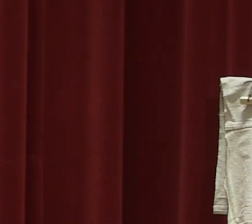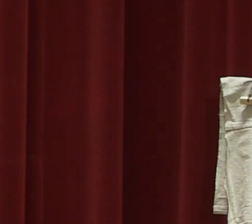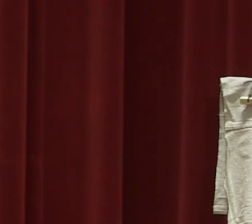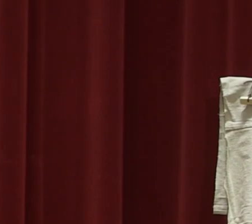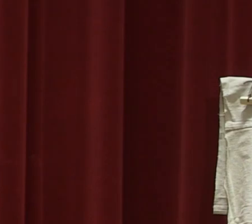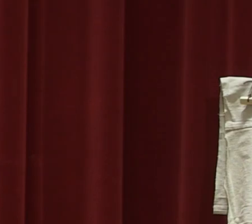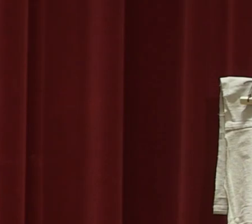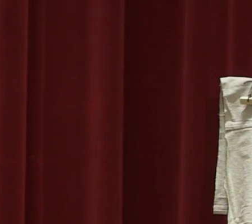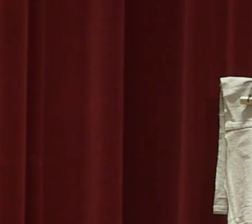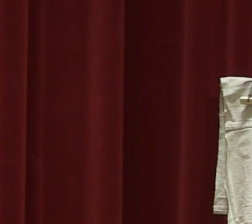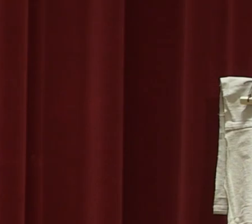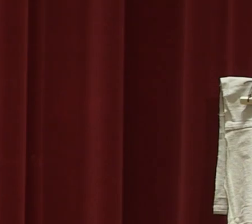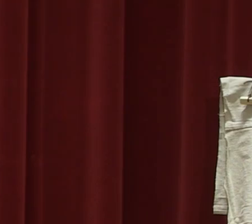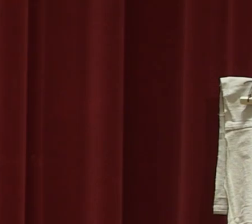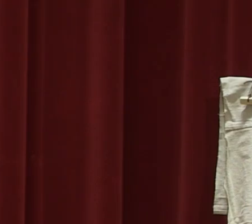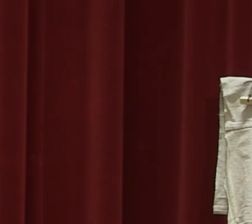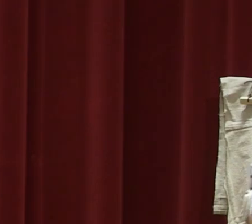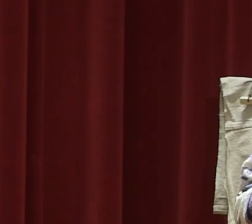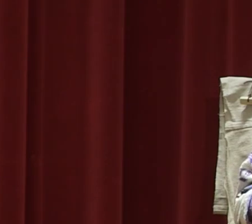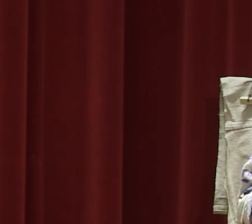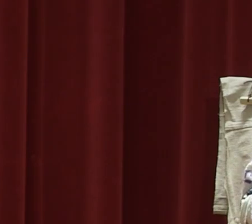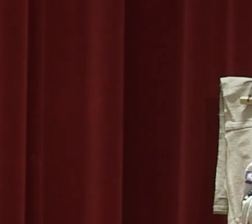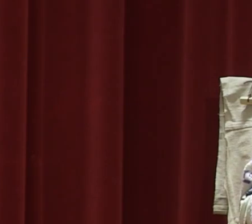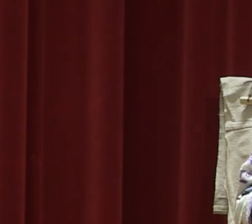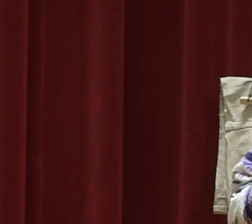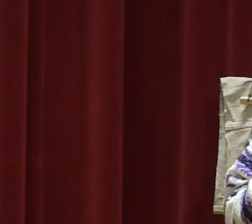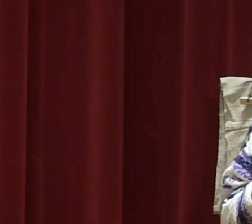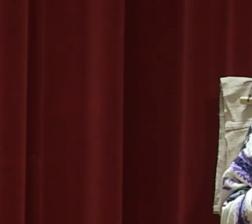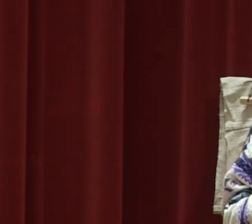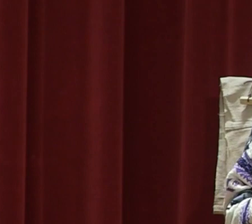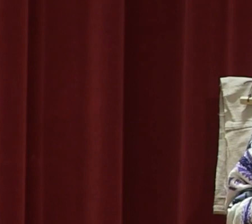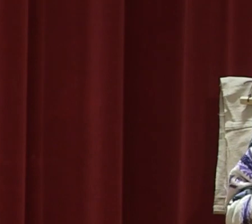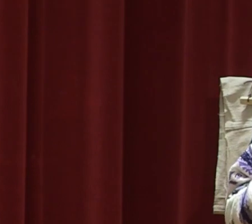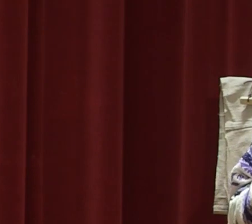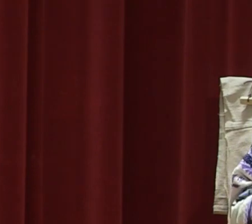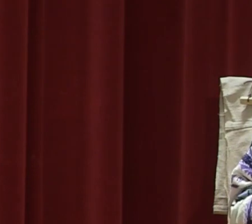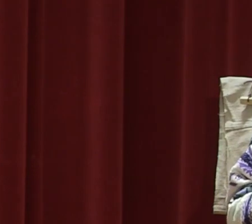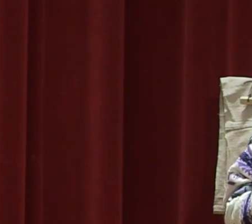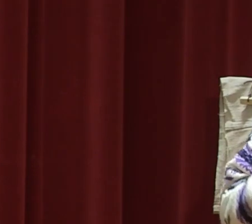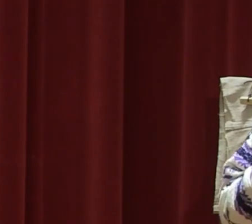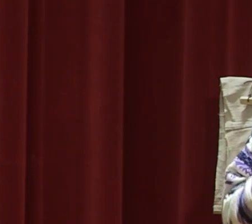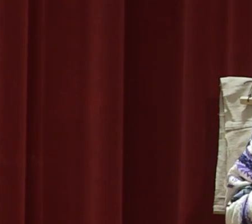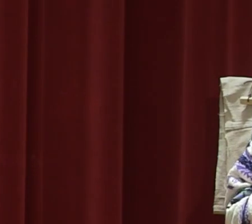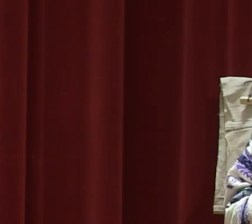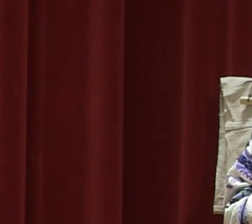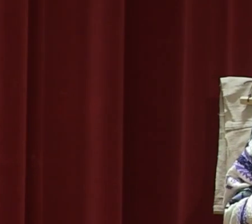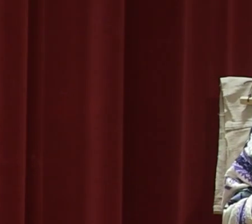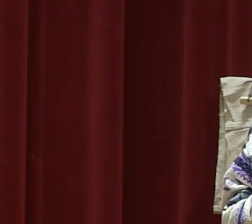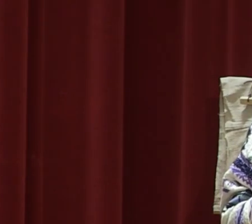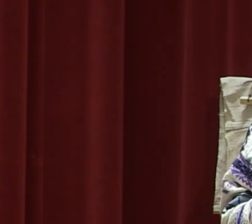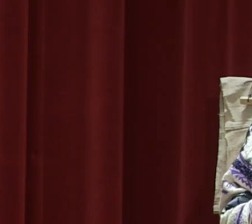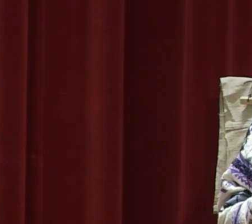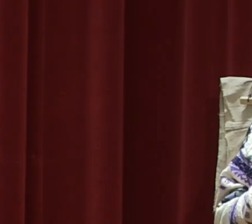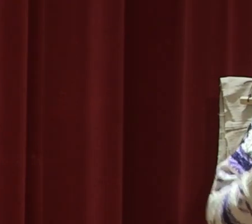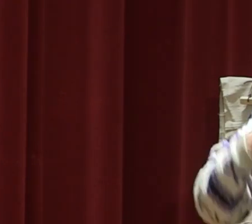door. And as he did, a chorus of voices greeted